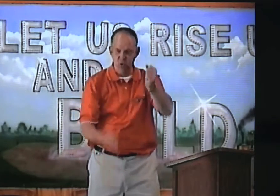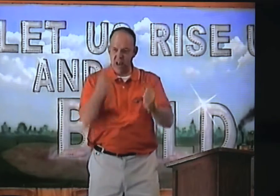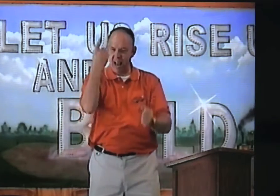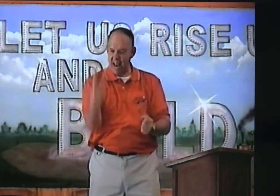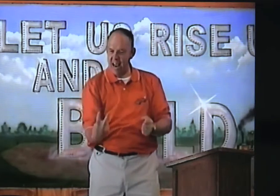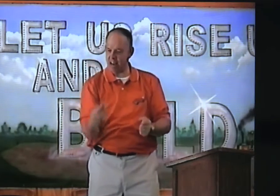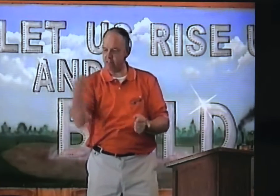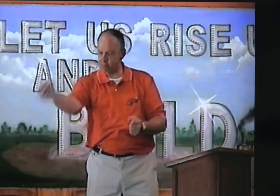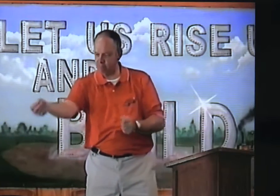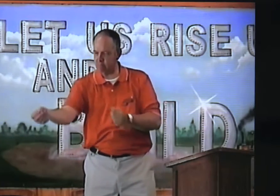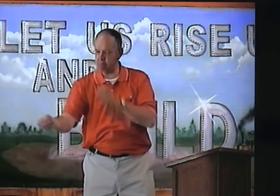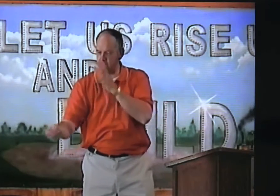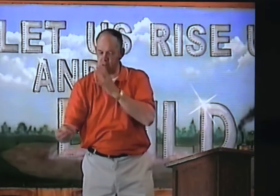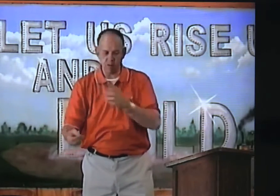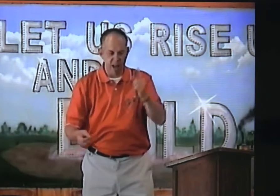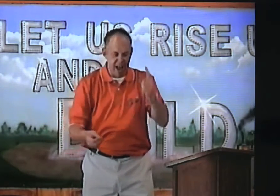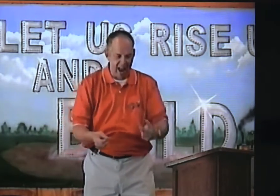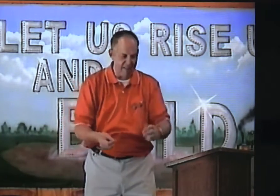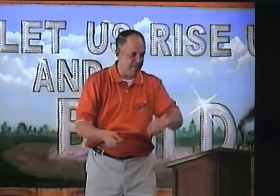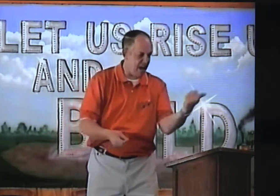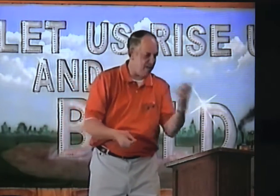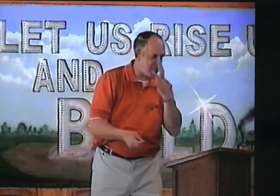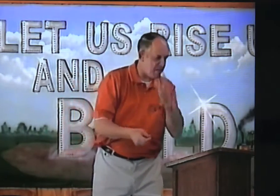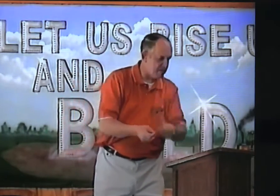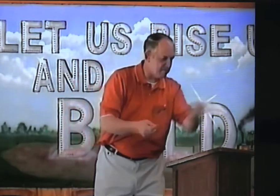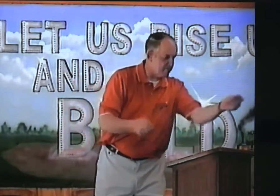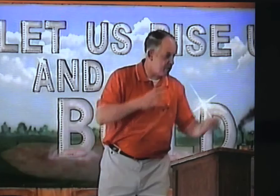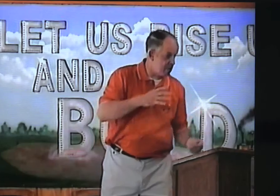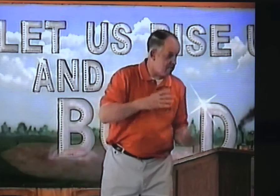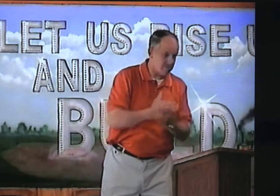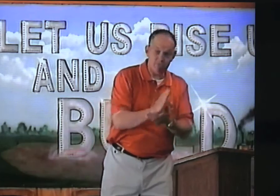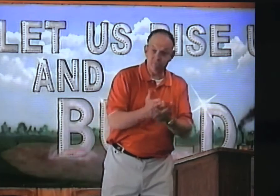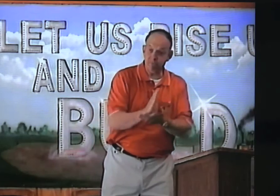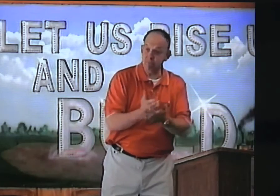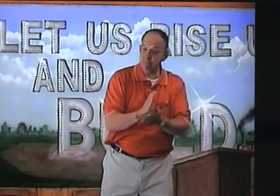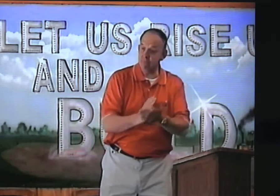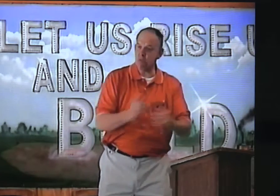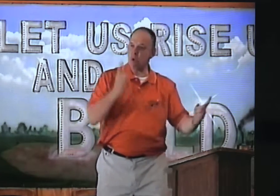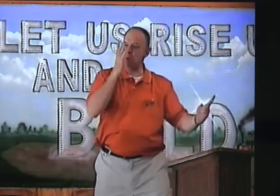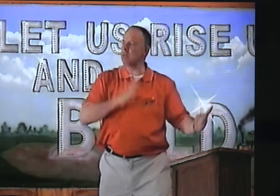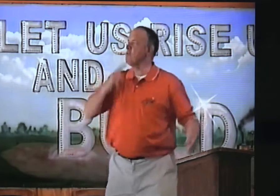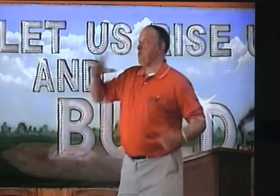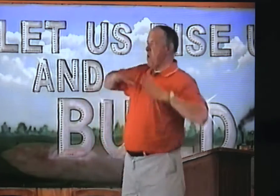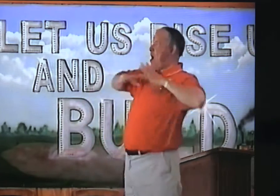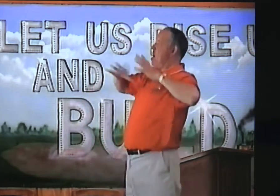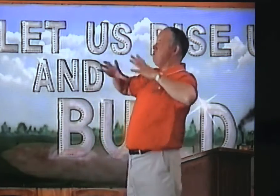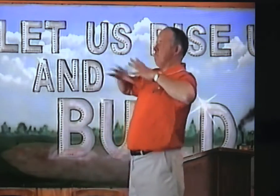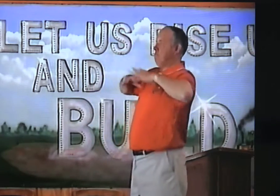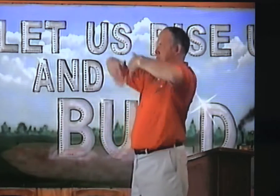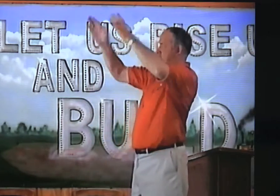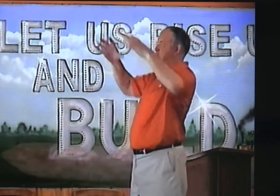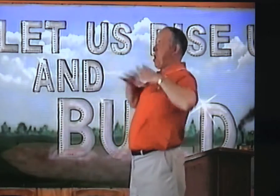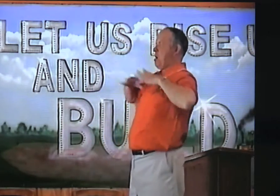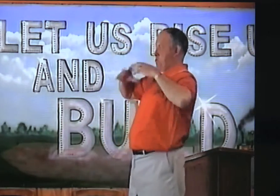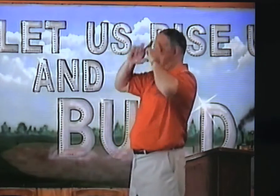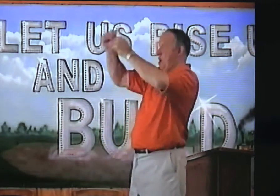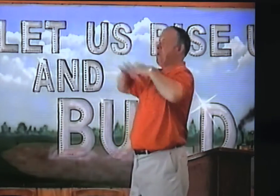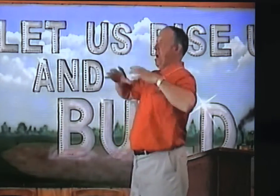the baby right in half and give each mother half of the baby. Is that all right? Mother said, fine, fine, fine.